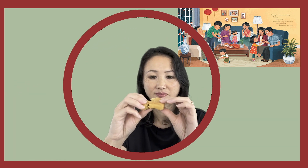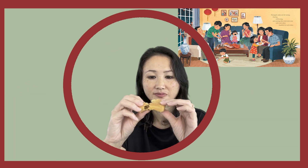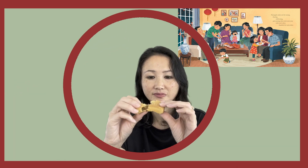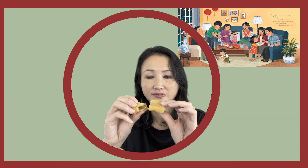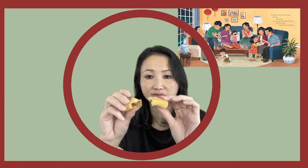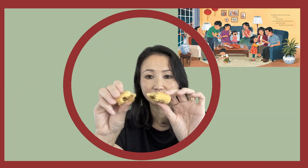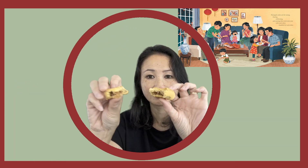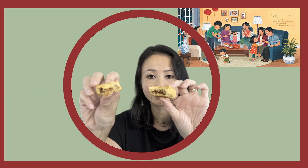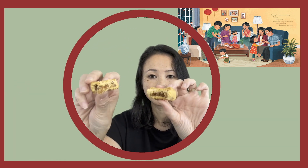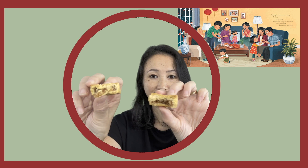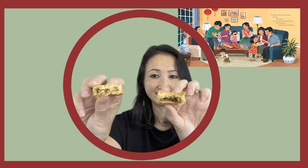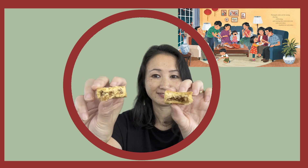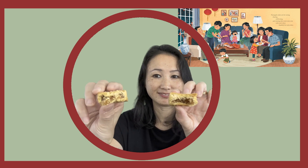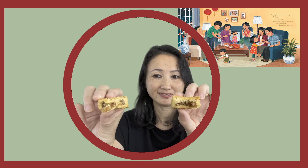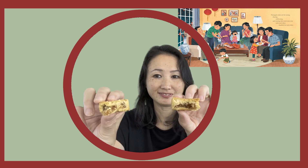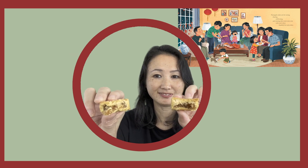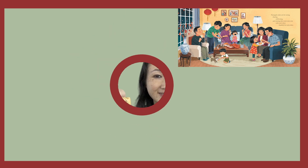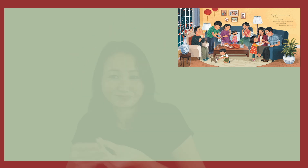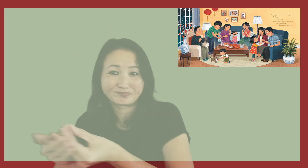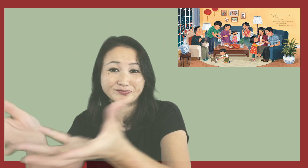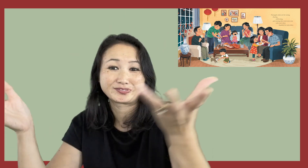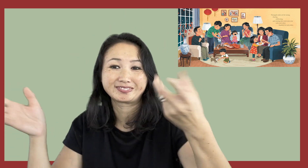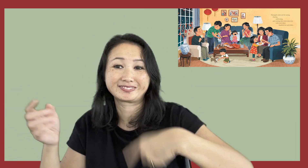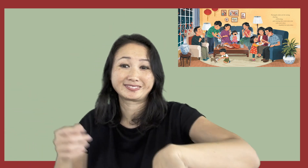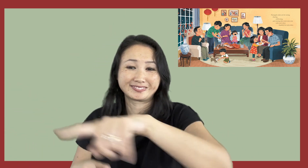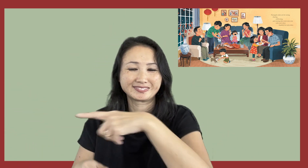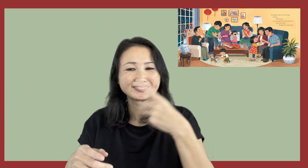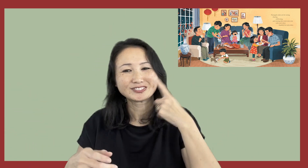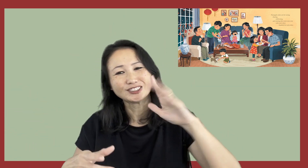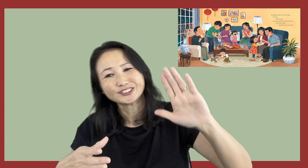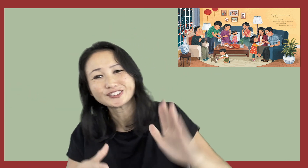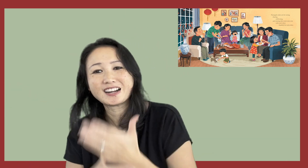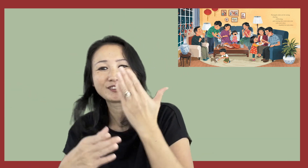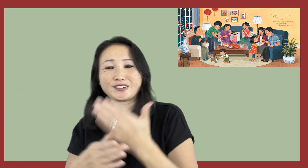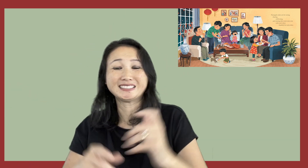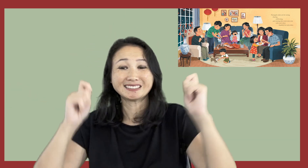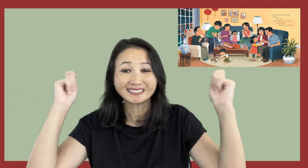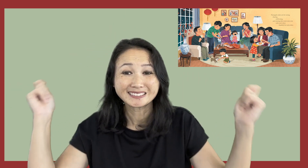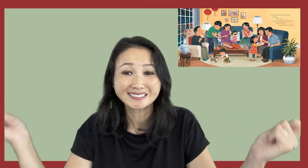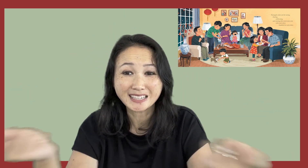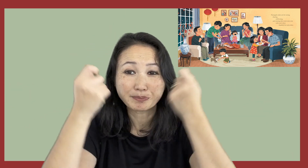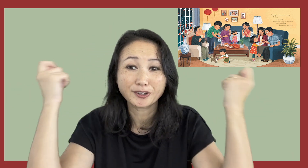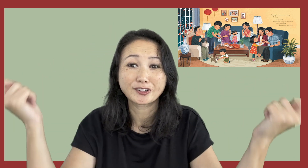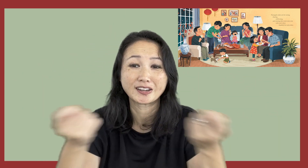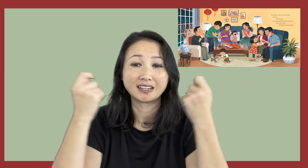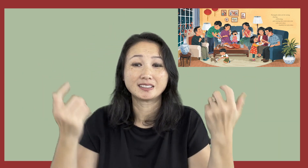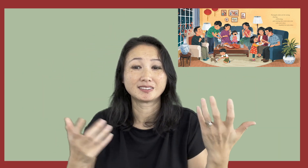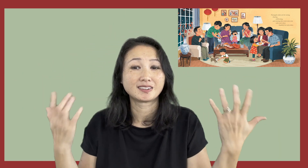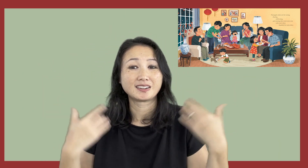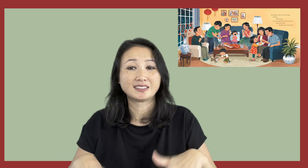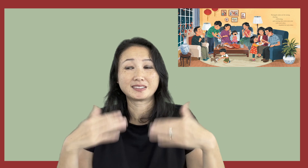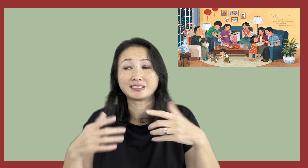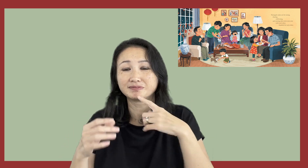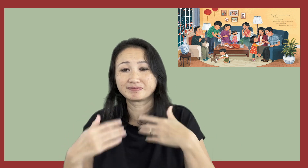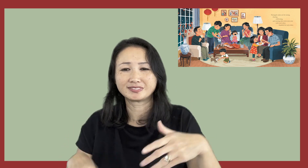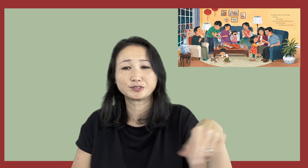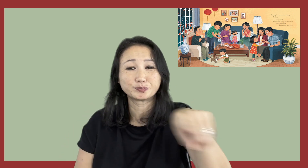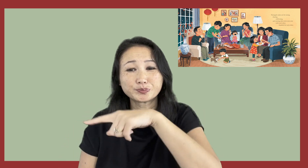Pineapple cakes are for eating and sharing, celebrating, and starting this new year